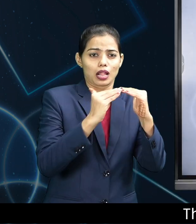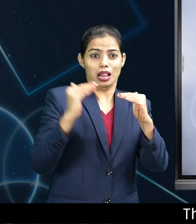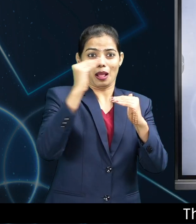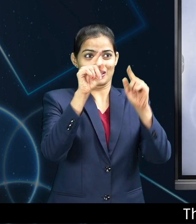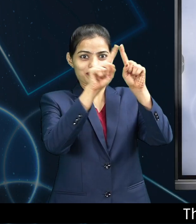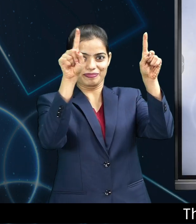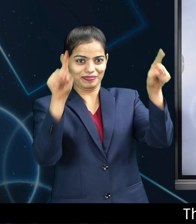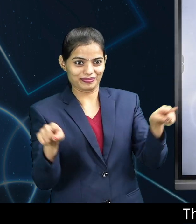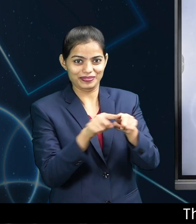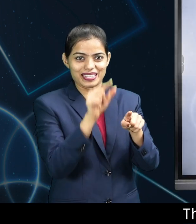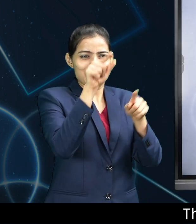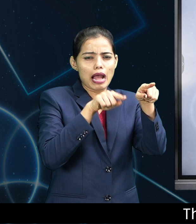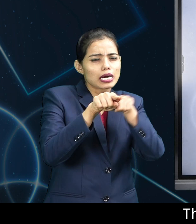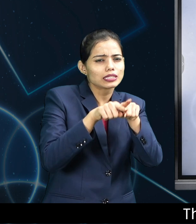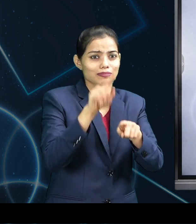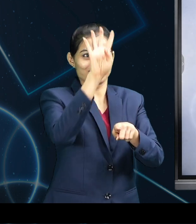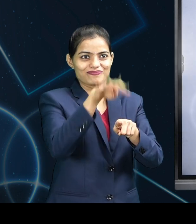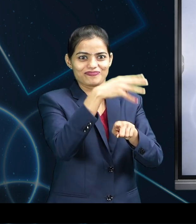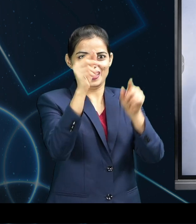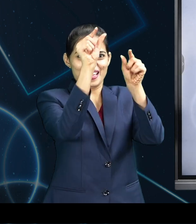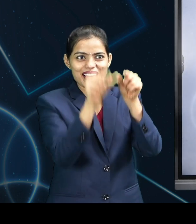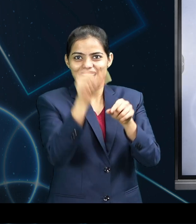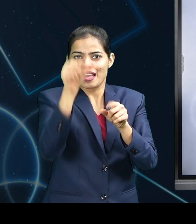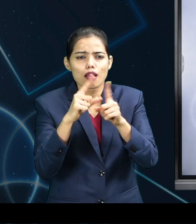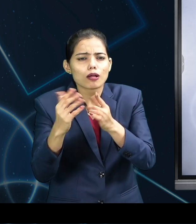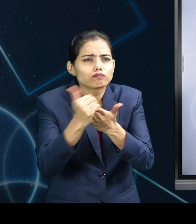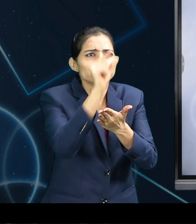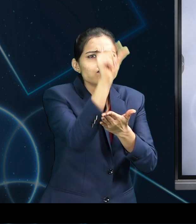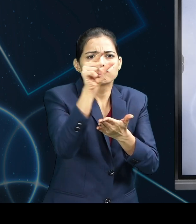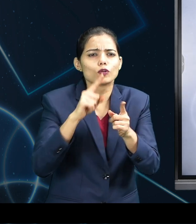The above table is an example of the tabular data form.